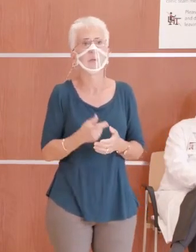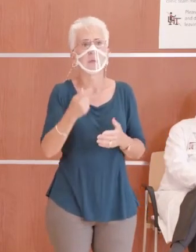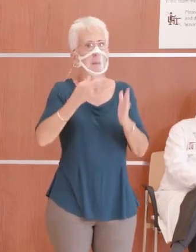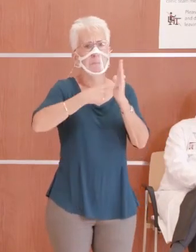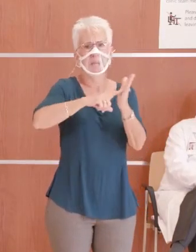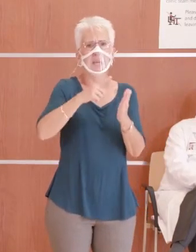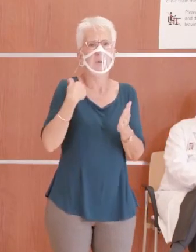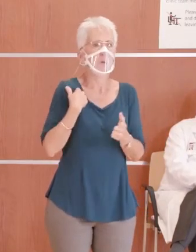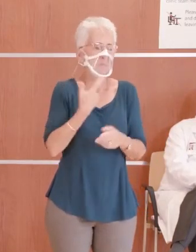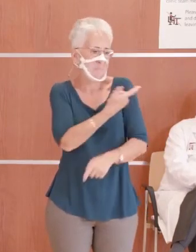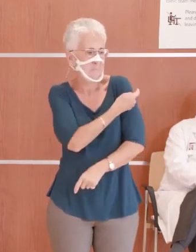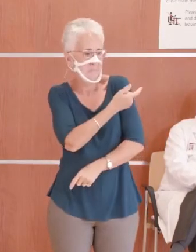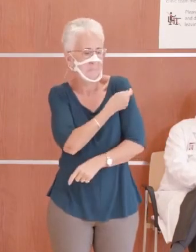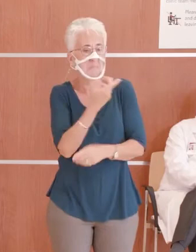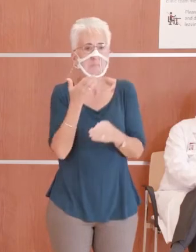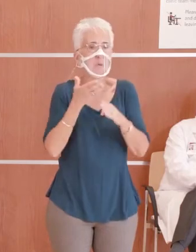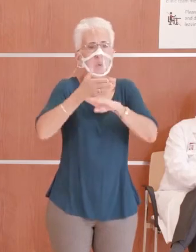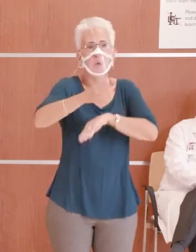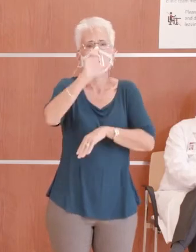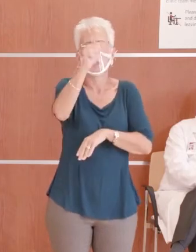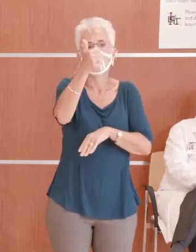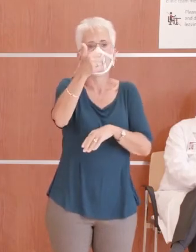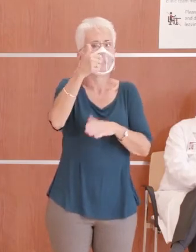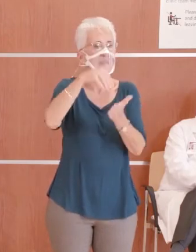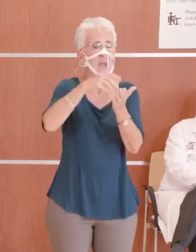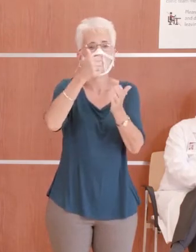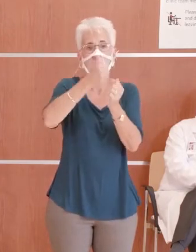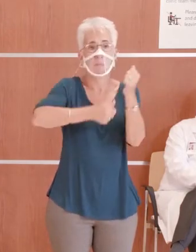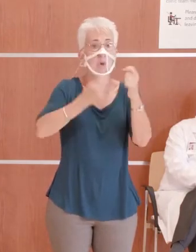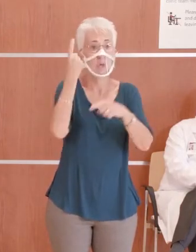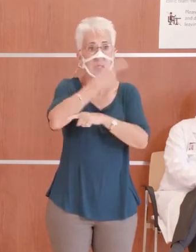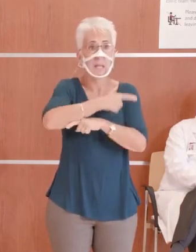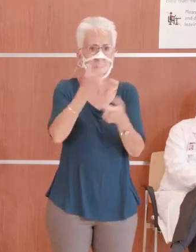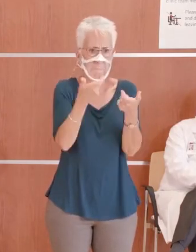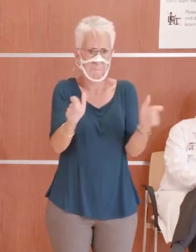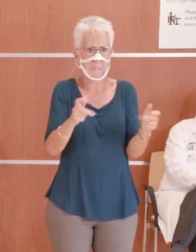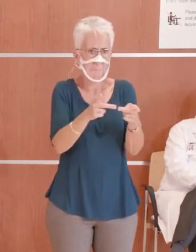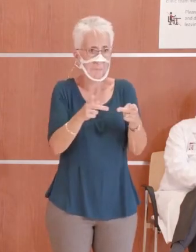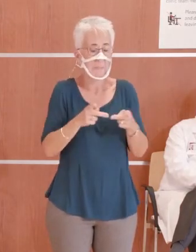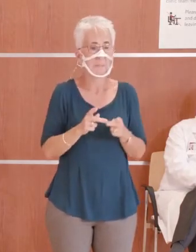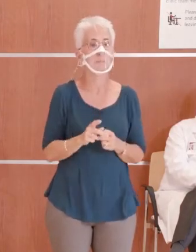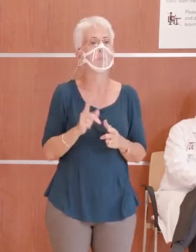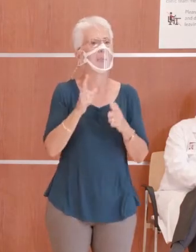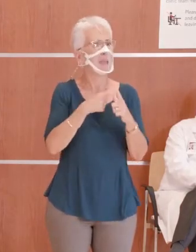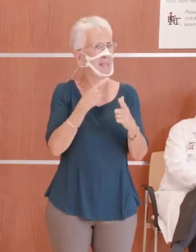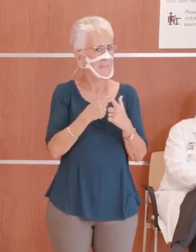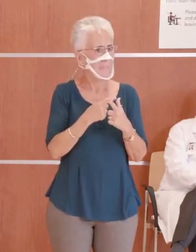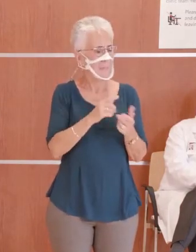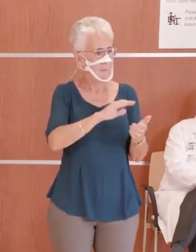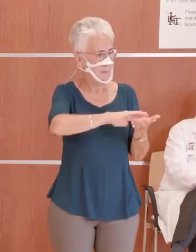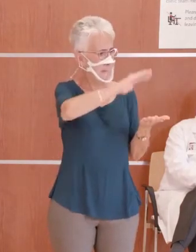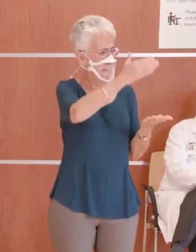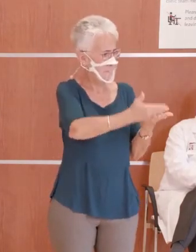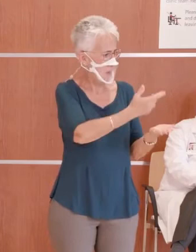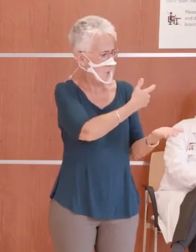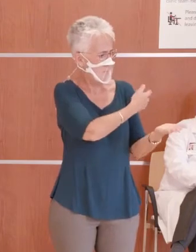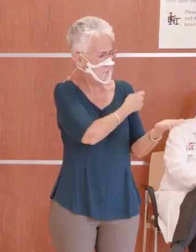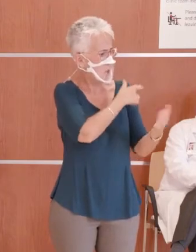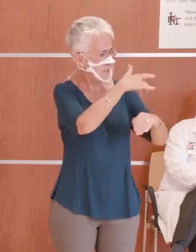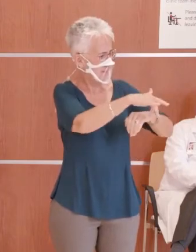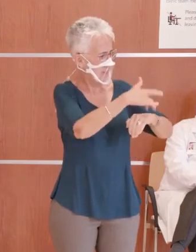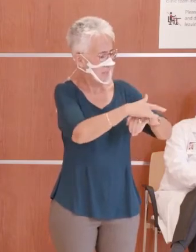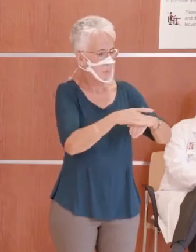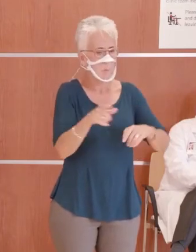doses a day, many at large sites. Eventually, of course, supply began to exceed demand, and large-scale sites